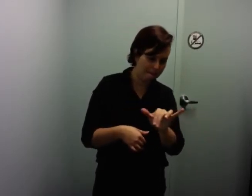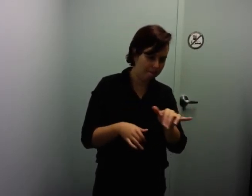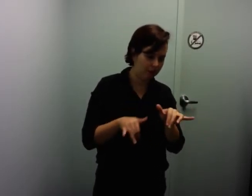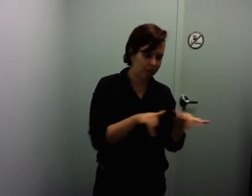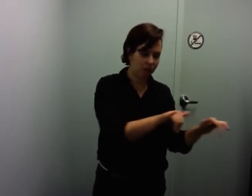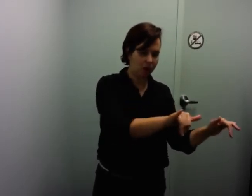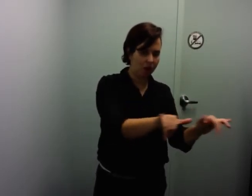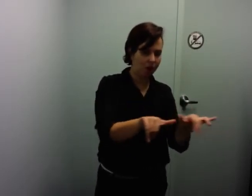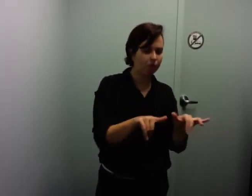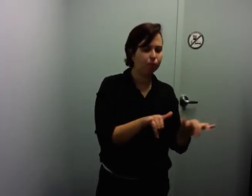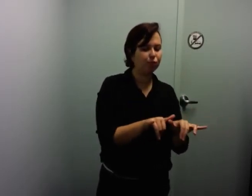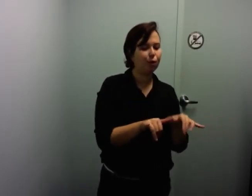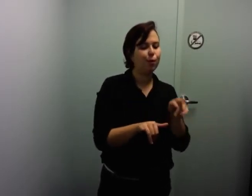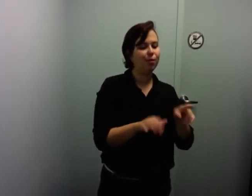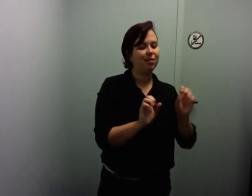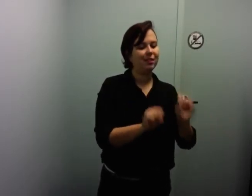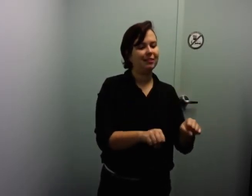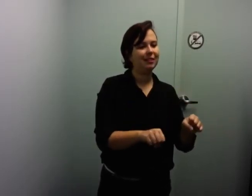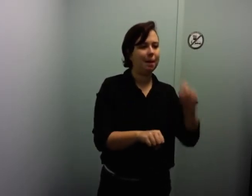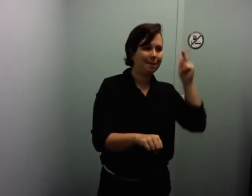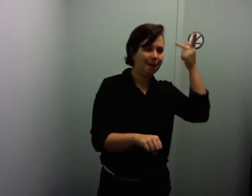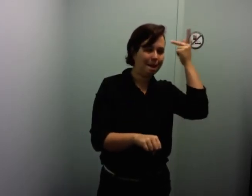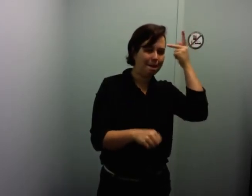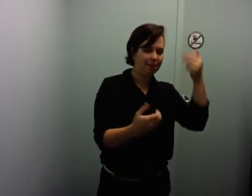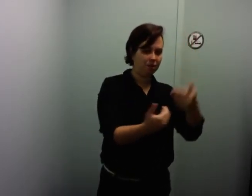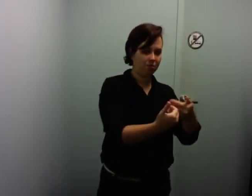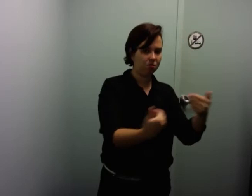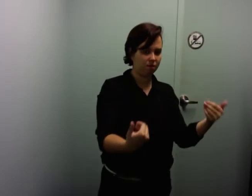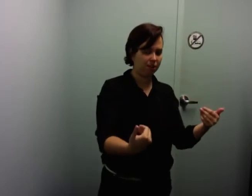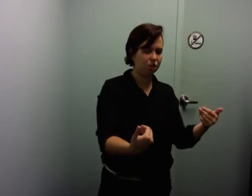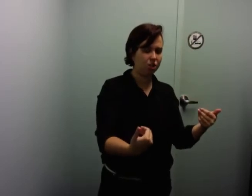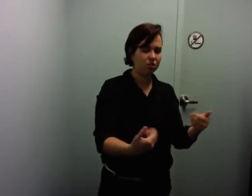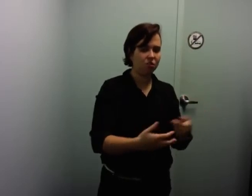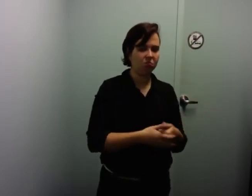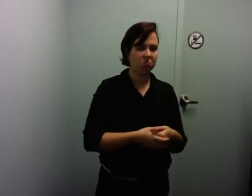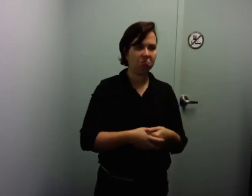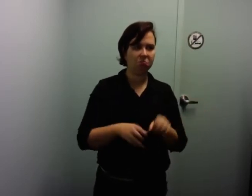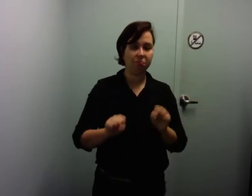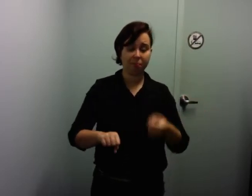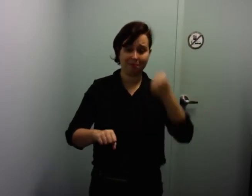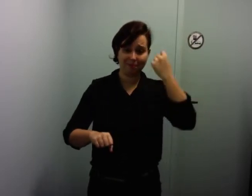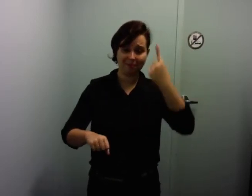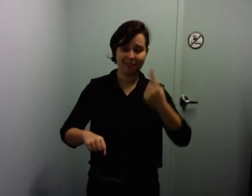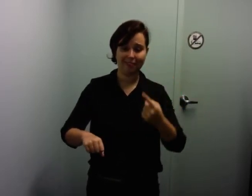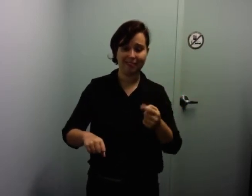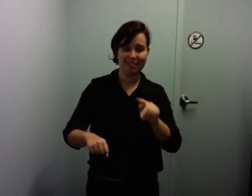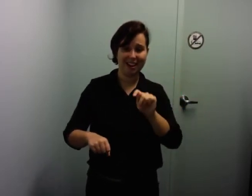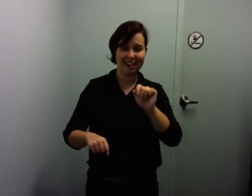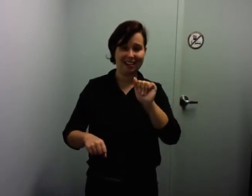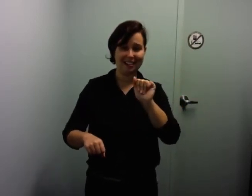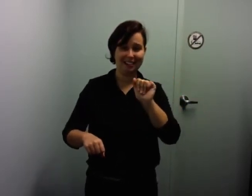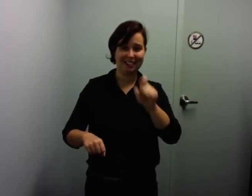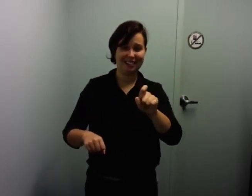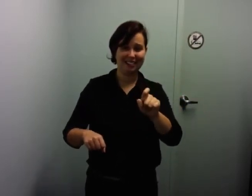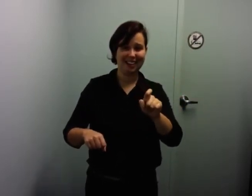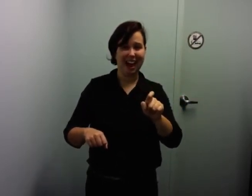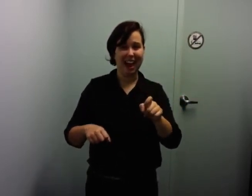division. You can see where the tax issue over time probably would